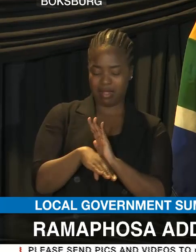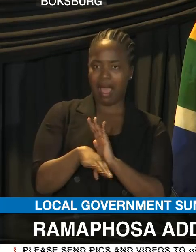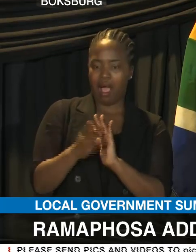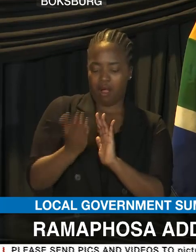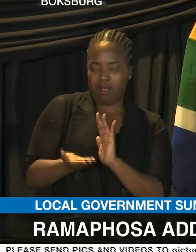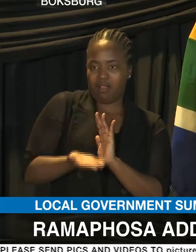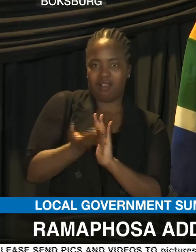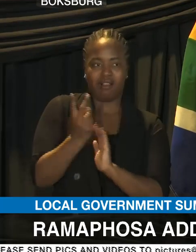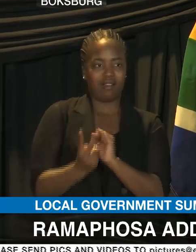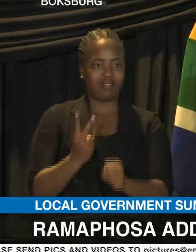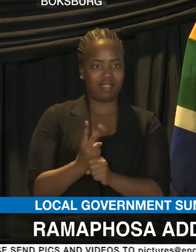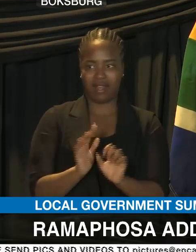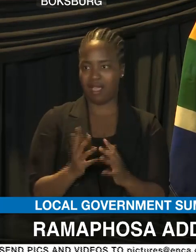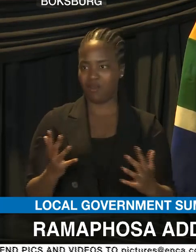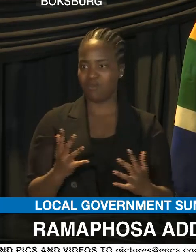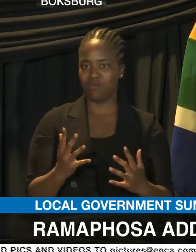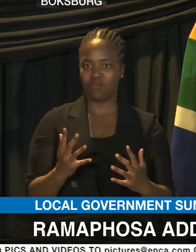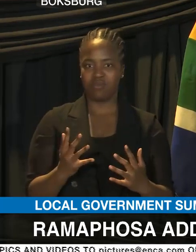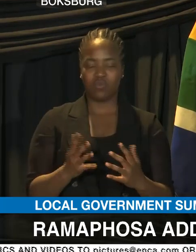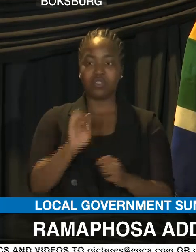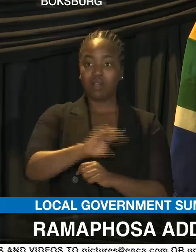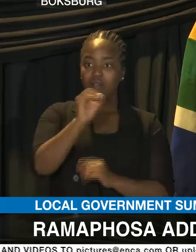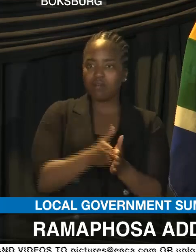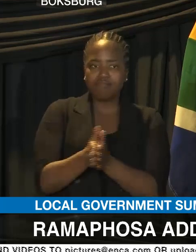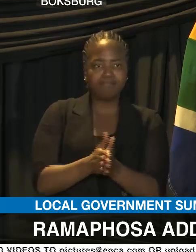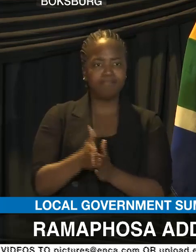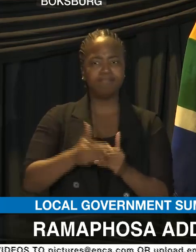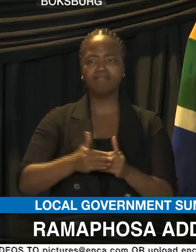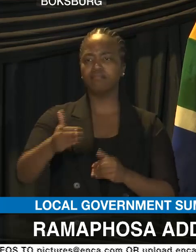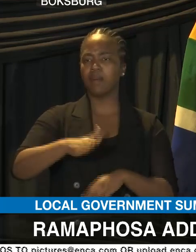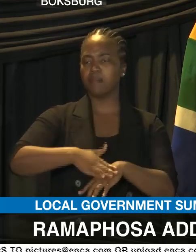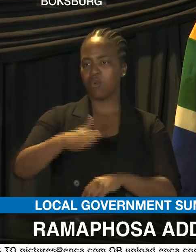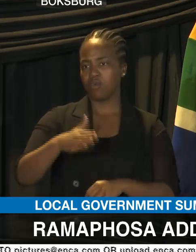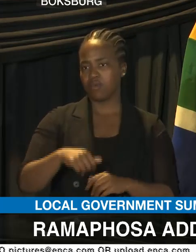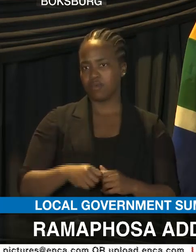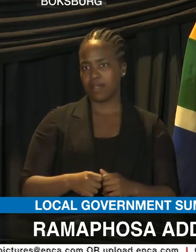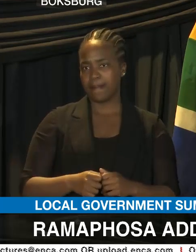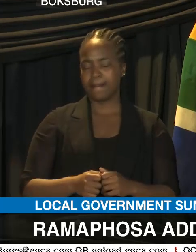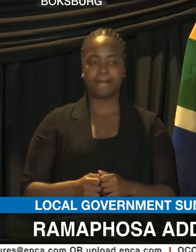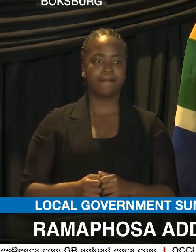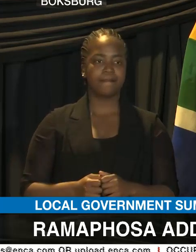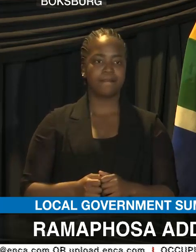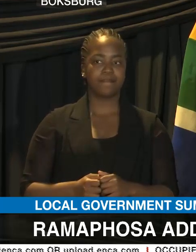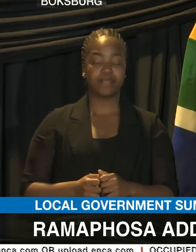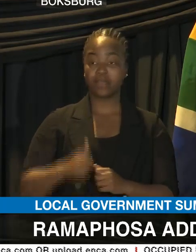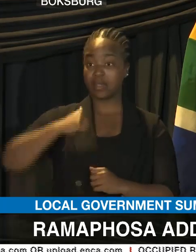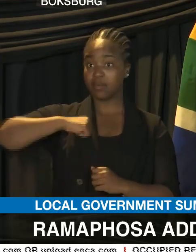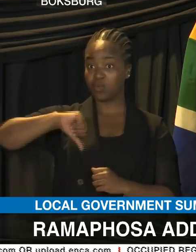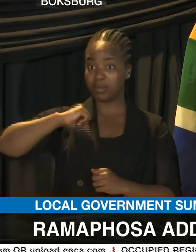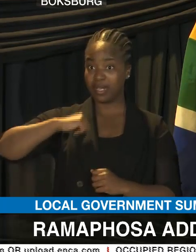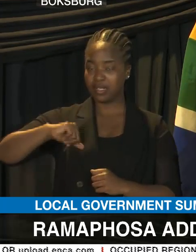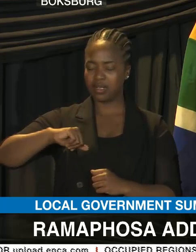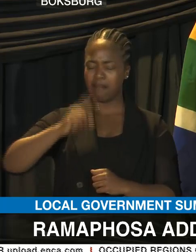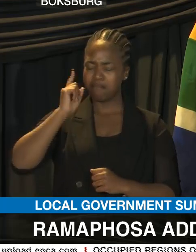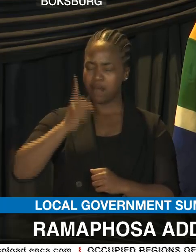investments signal, or these expansion investments signal, local government